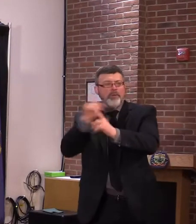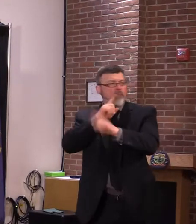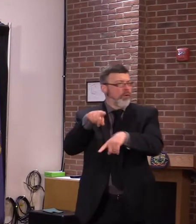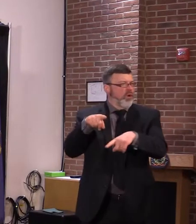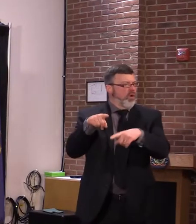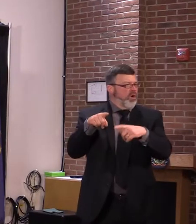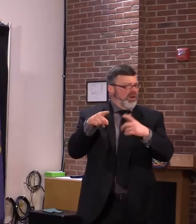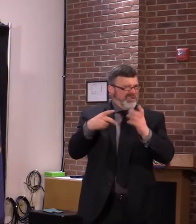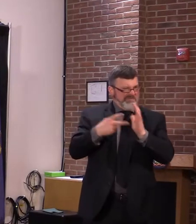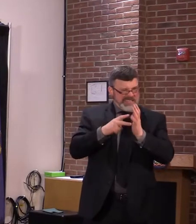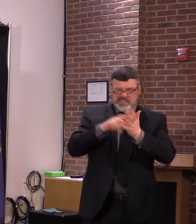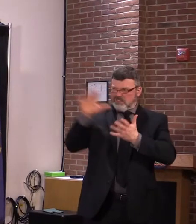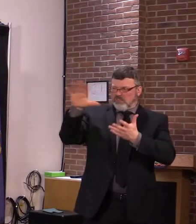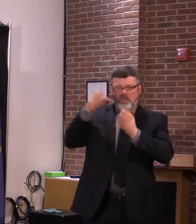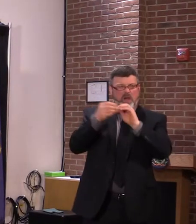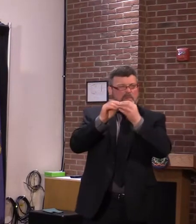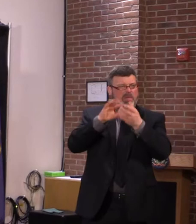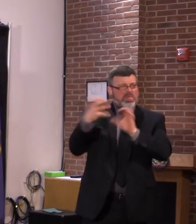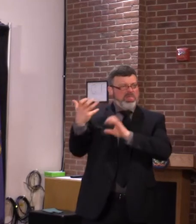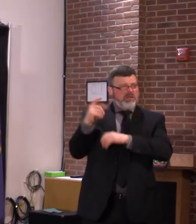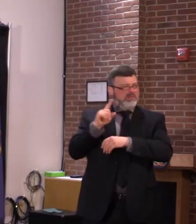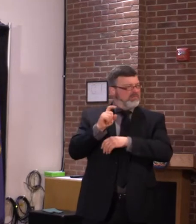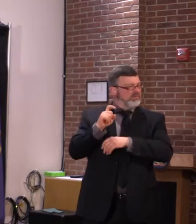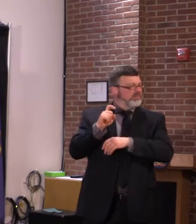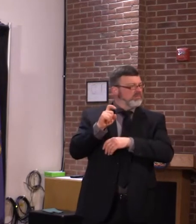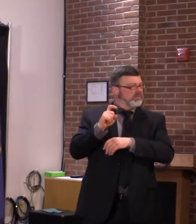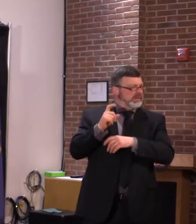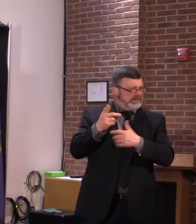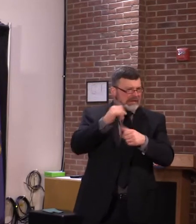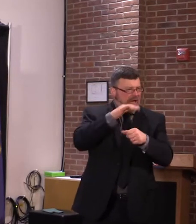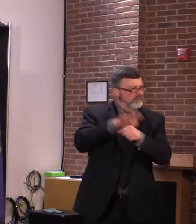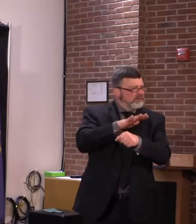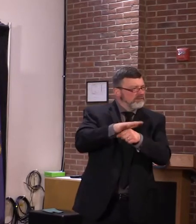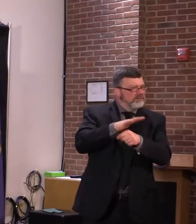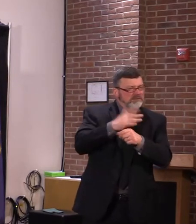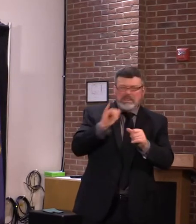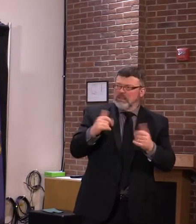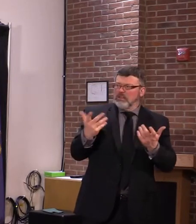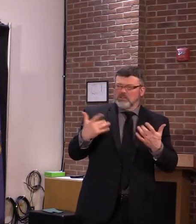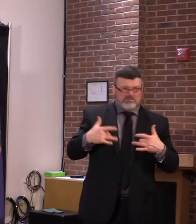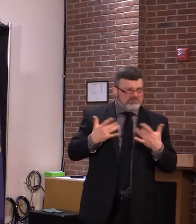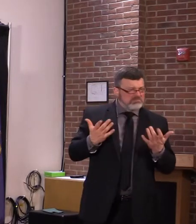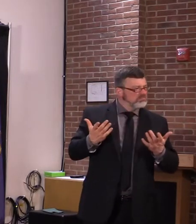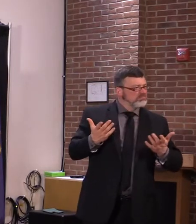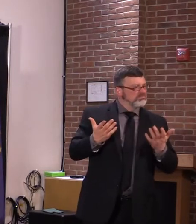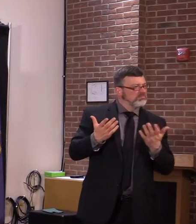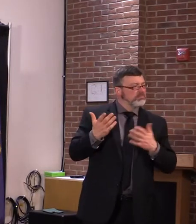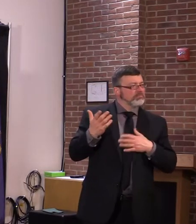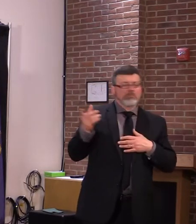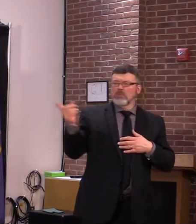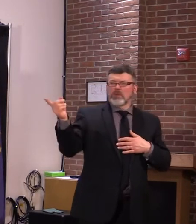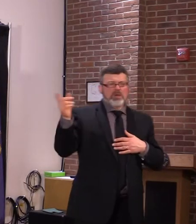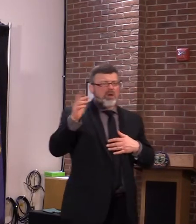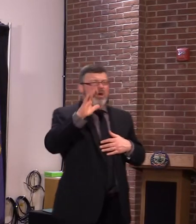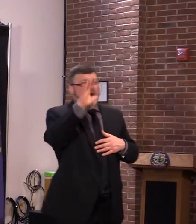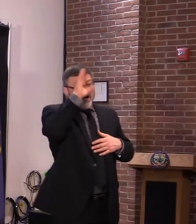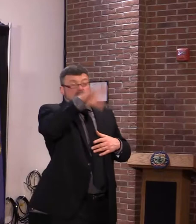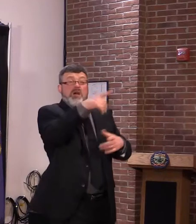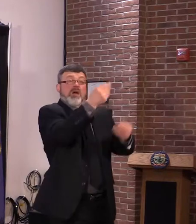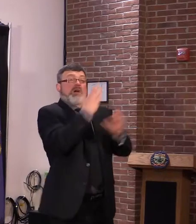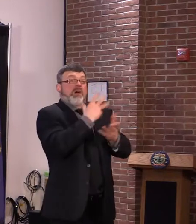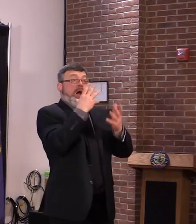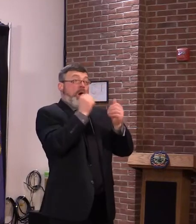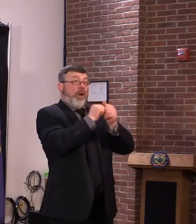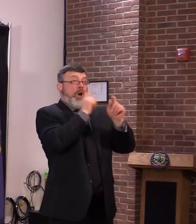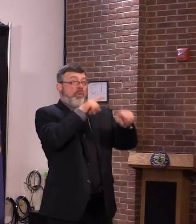we're seeing a consistent amount of testing throughout most of those days that the data has been provided for. So even though